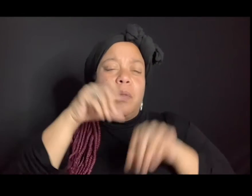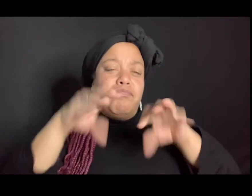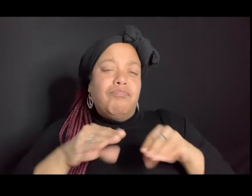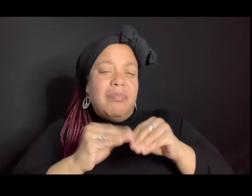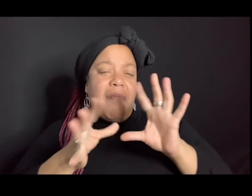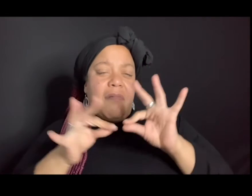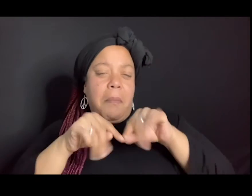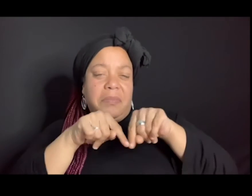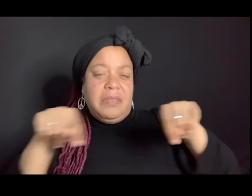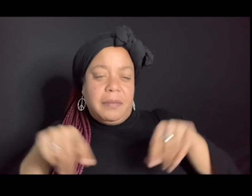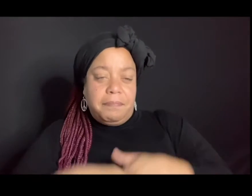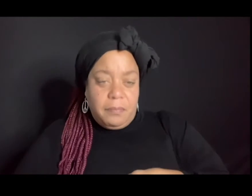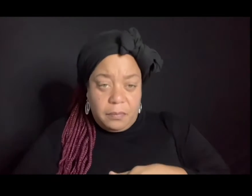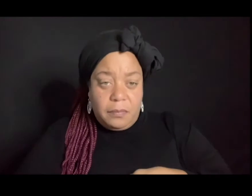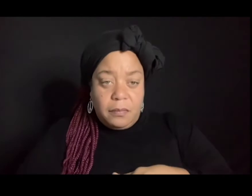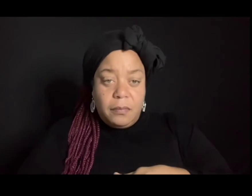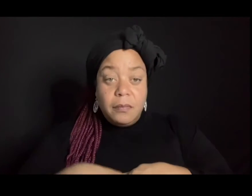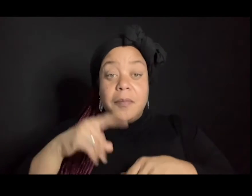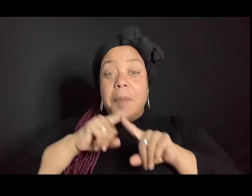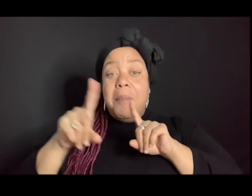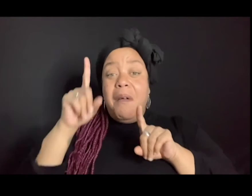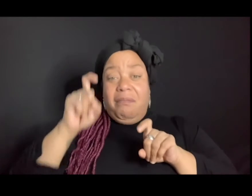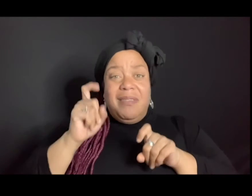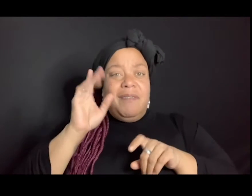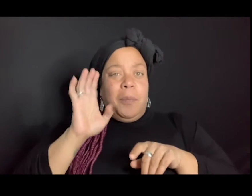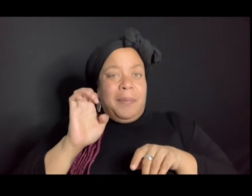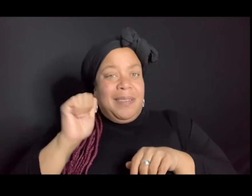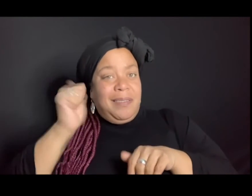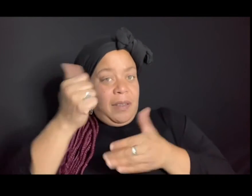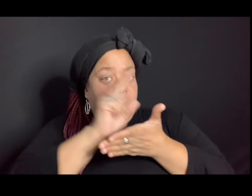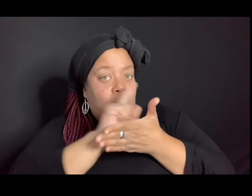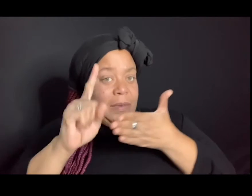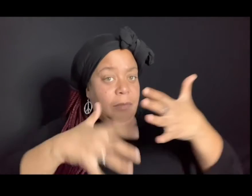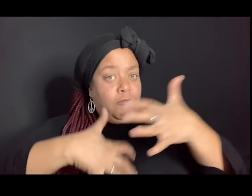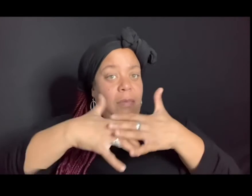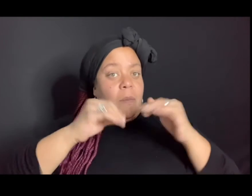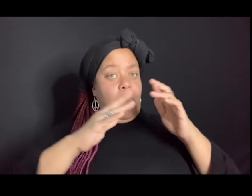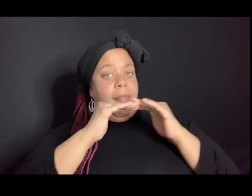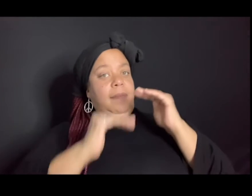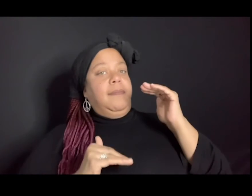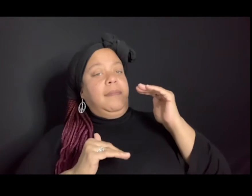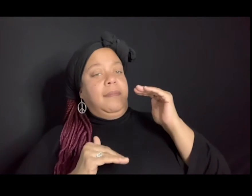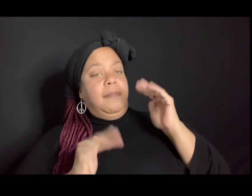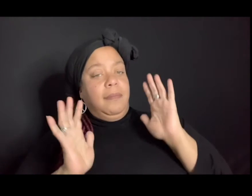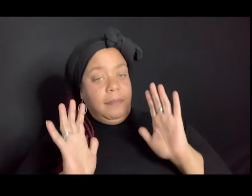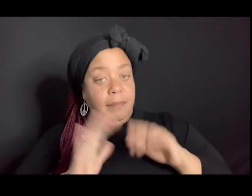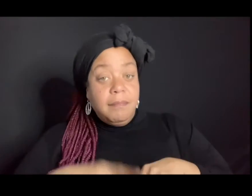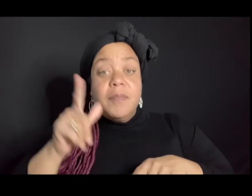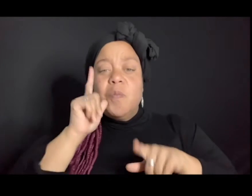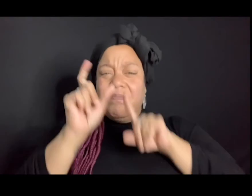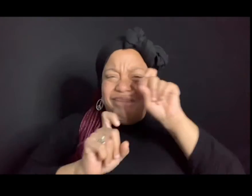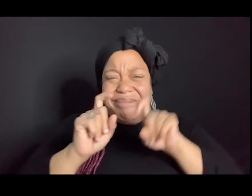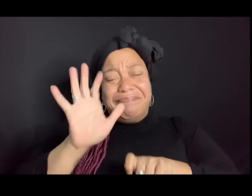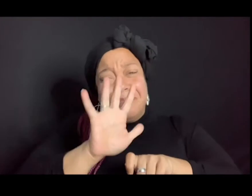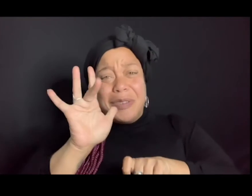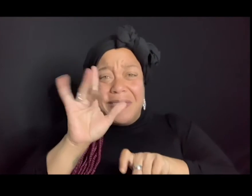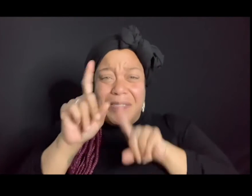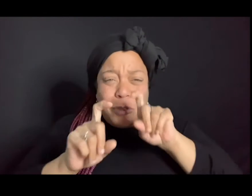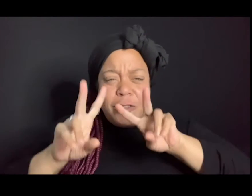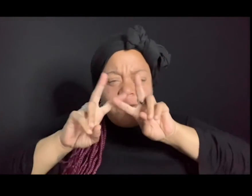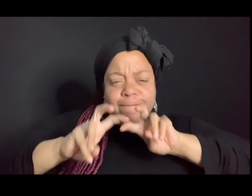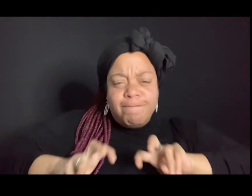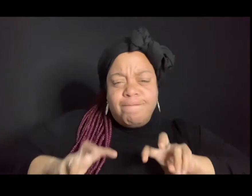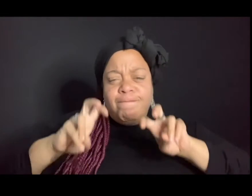in the comments. But you do need to be 10 weeks pregnant or less. And they do ask you about 25 questions to assess